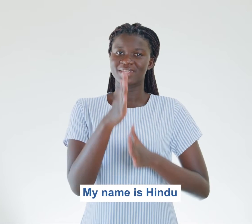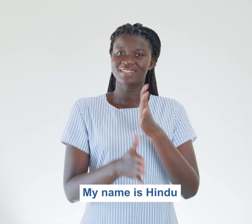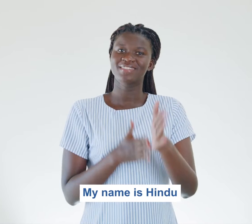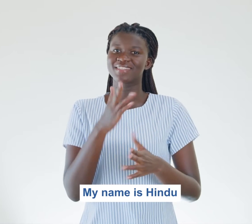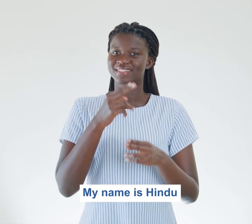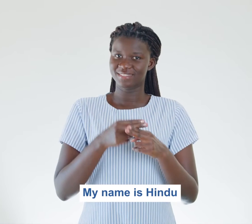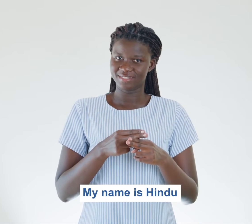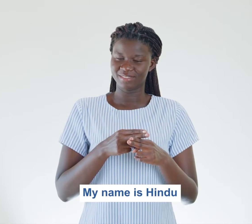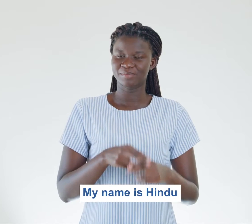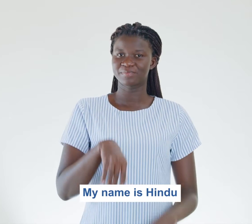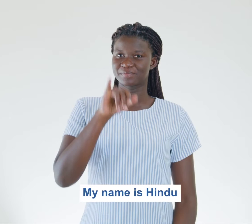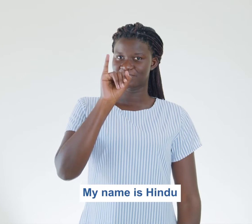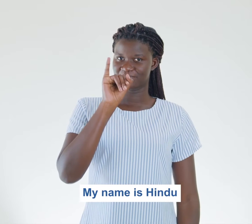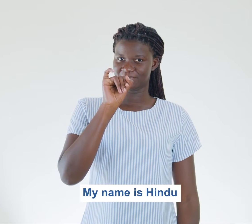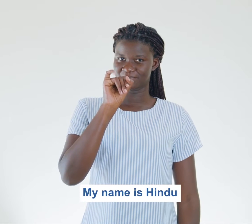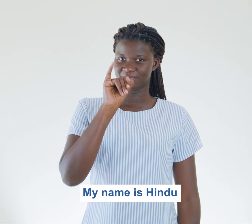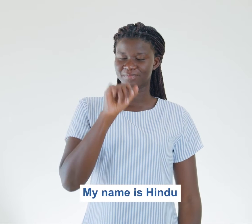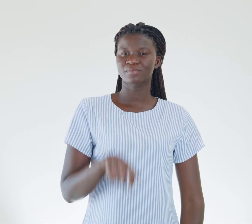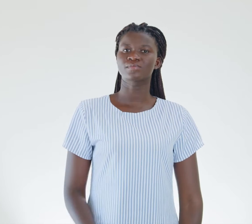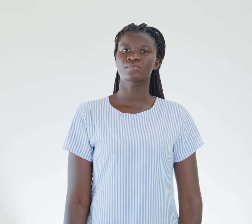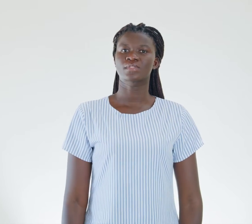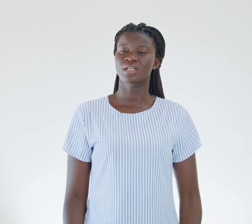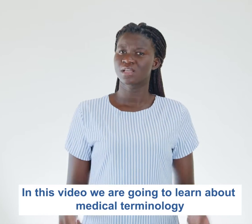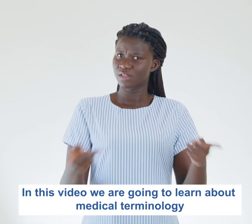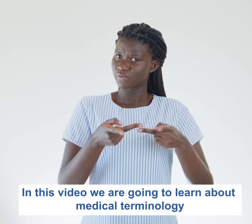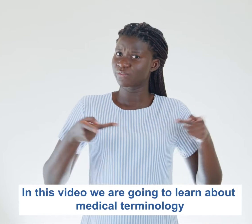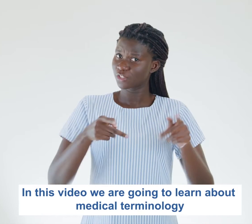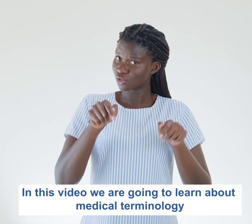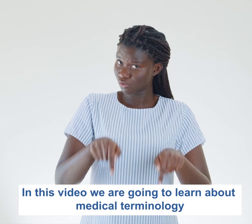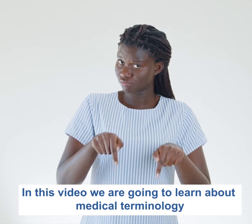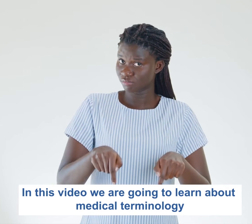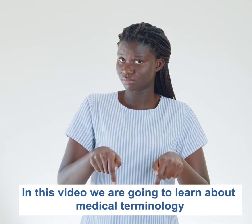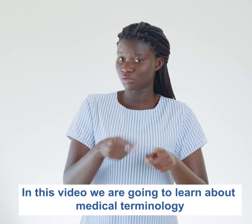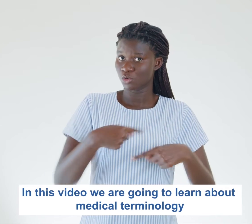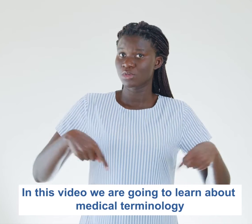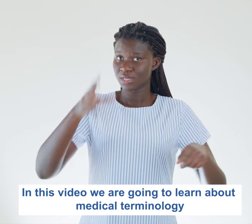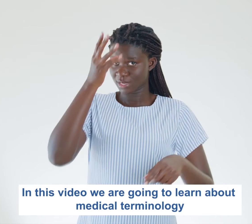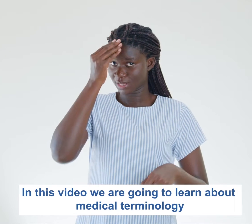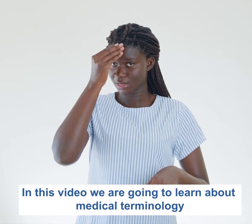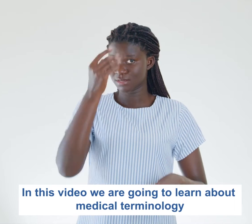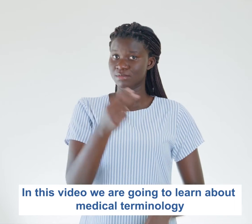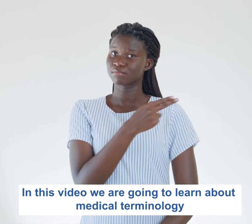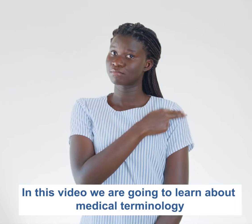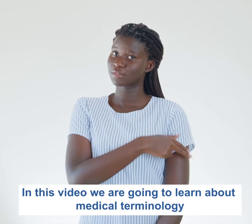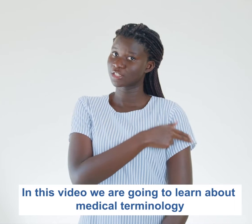My name is Hindu. In this video, we are going to learn about